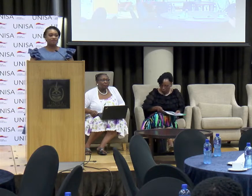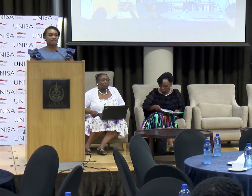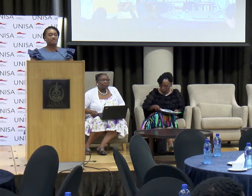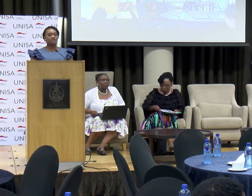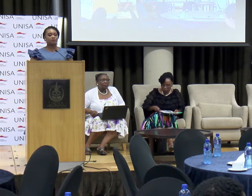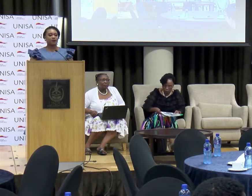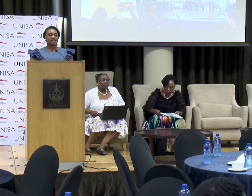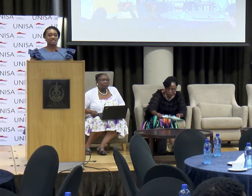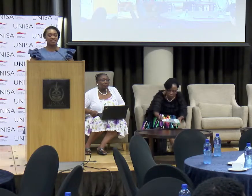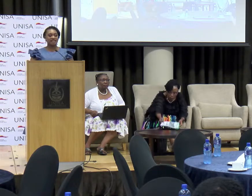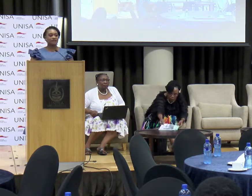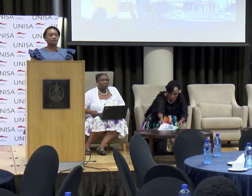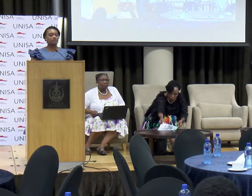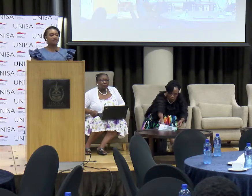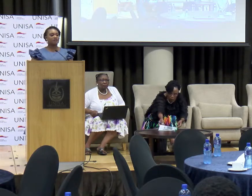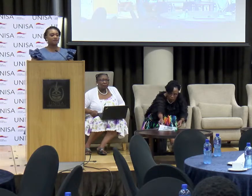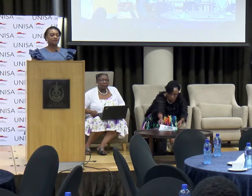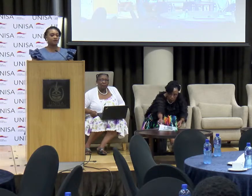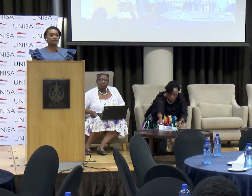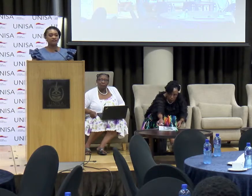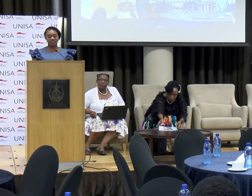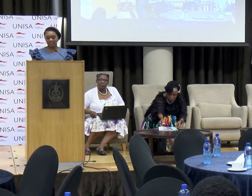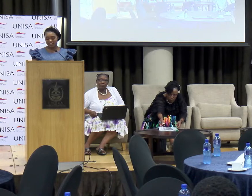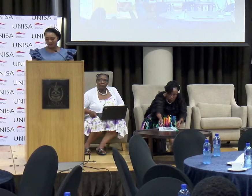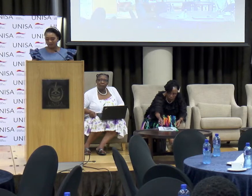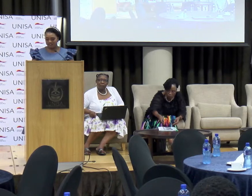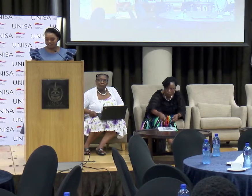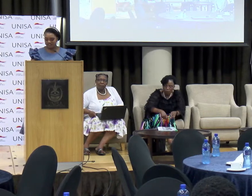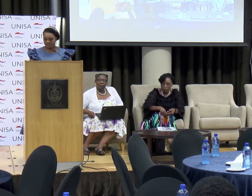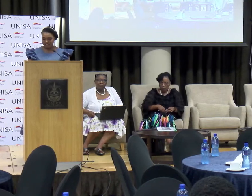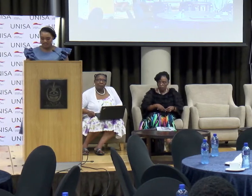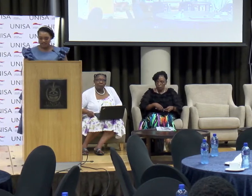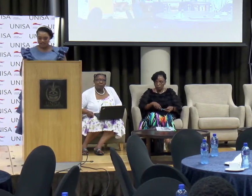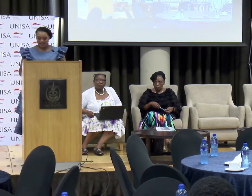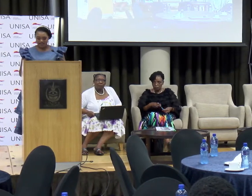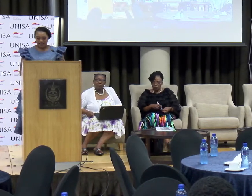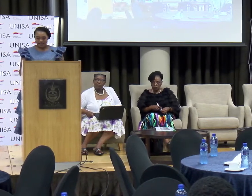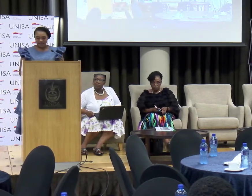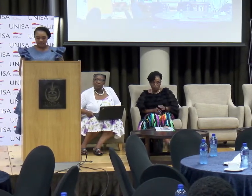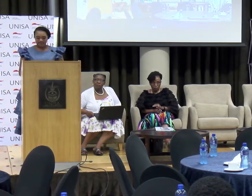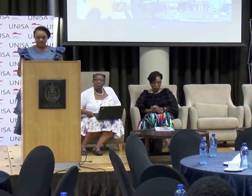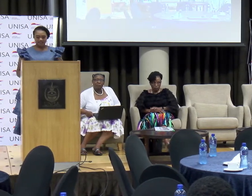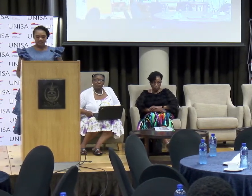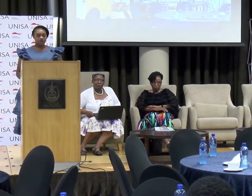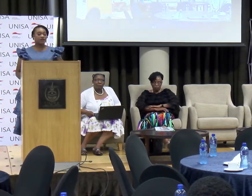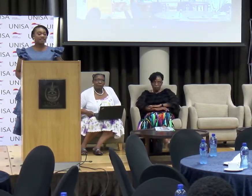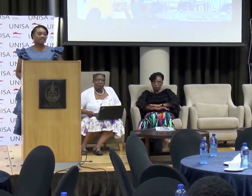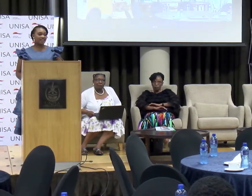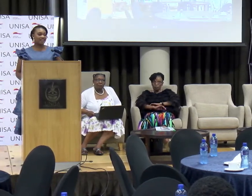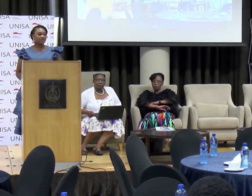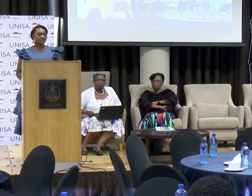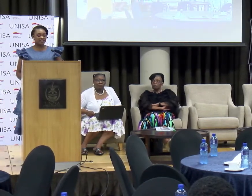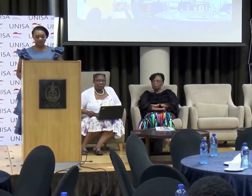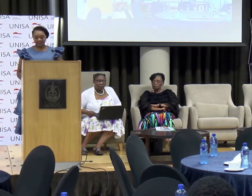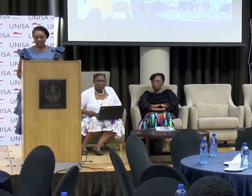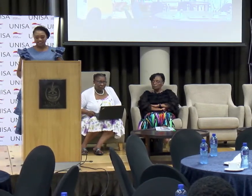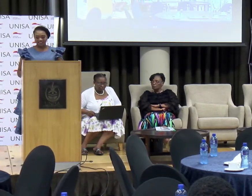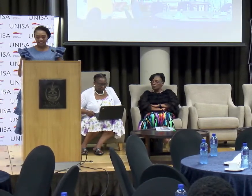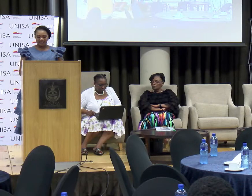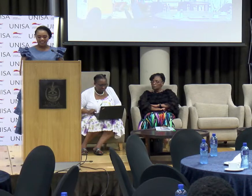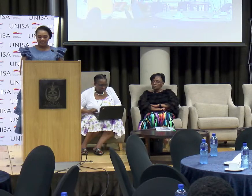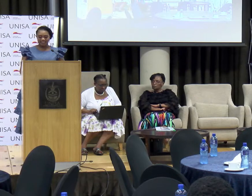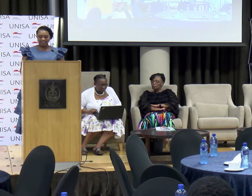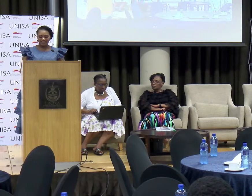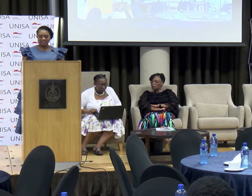My name is Mamoya Letaleya from the Department of African Languages. And since we are here to